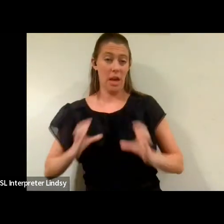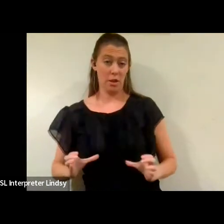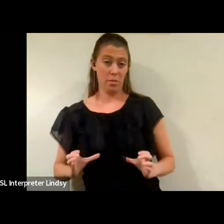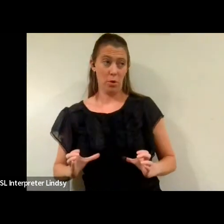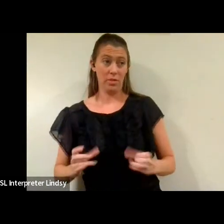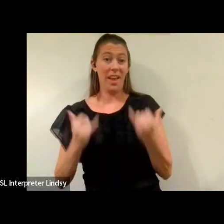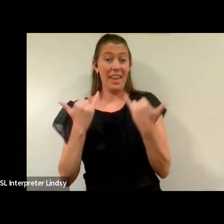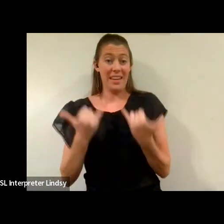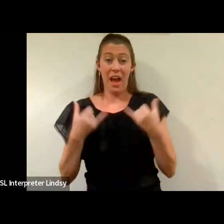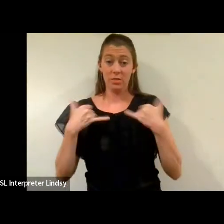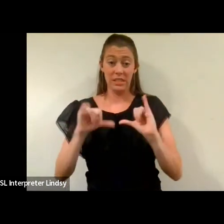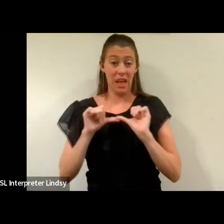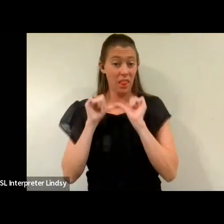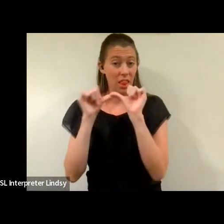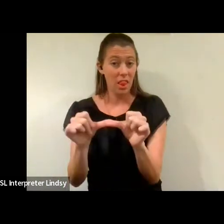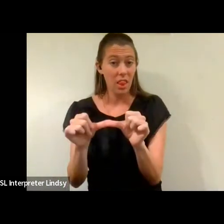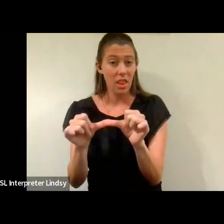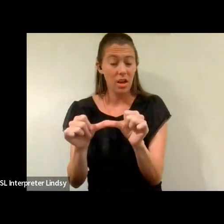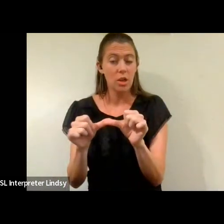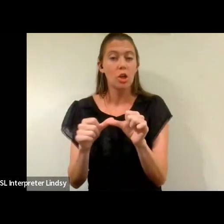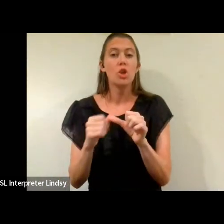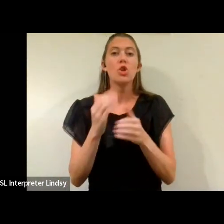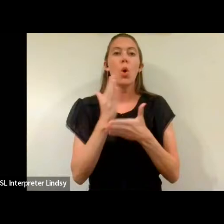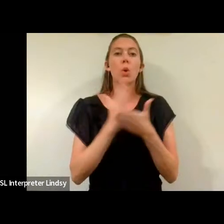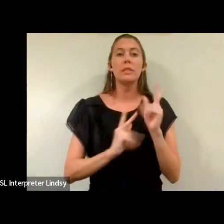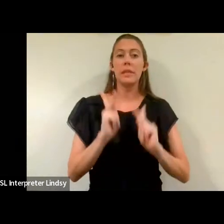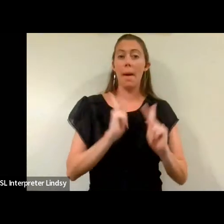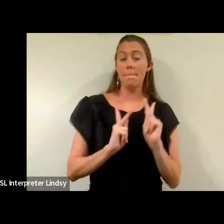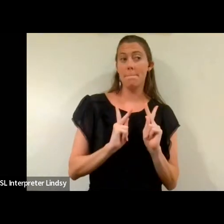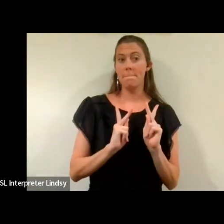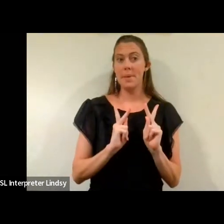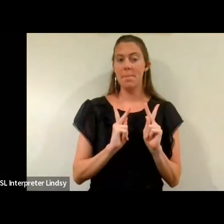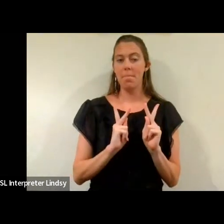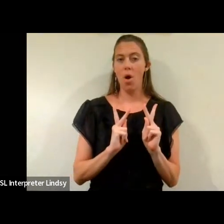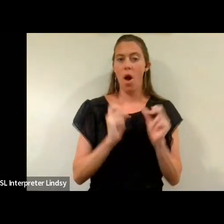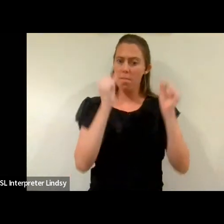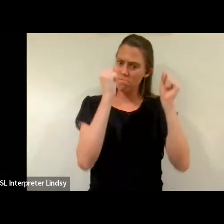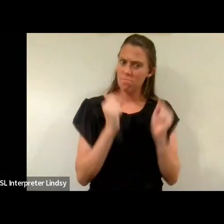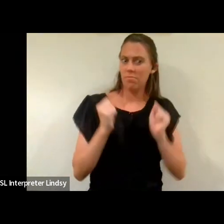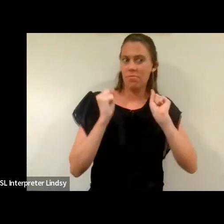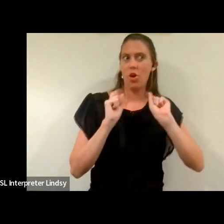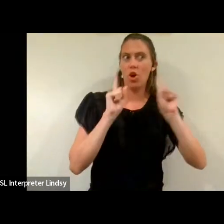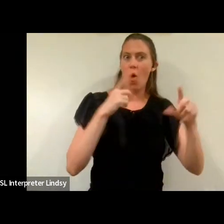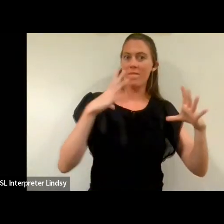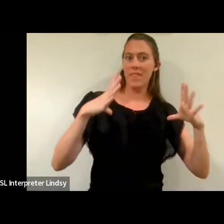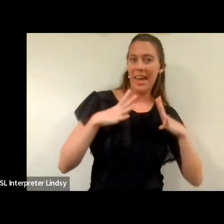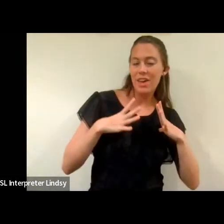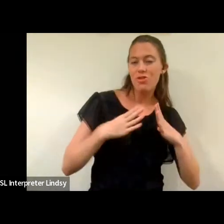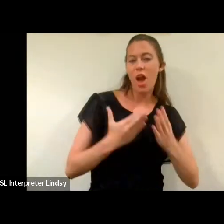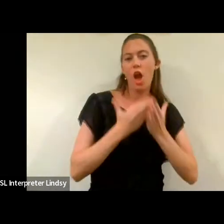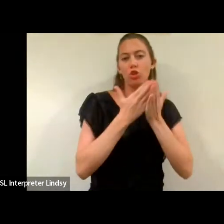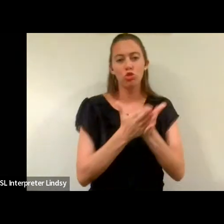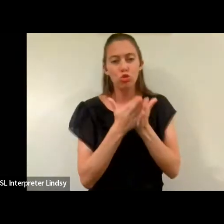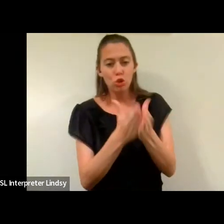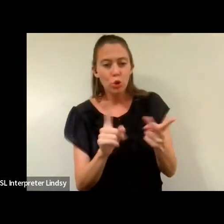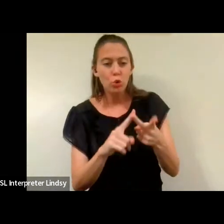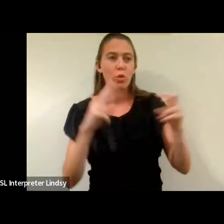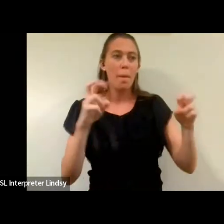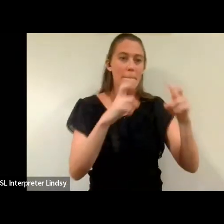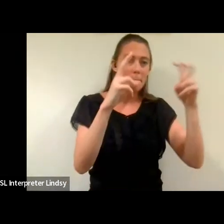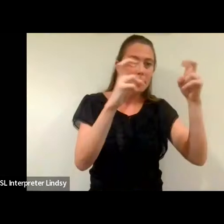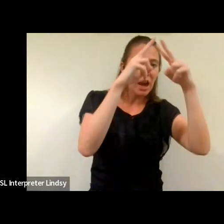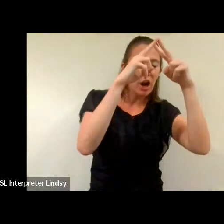you know, for some people, woohoo, you know, they're going to Paris, they're having a great time, they're taking cruises, right? And not here in